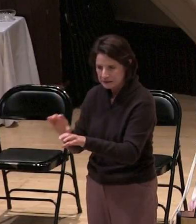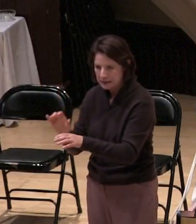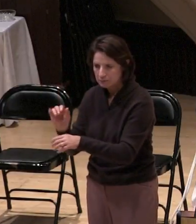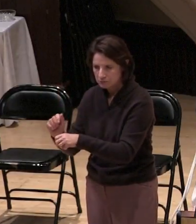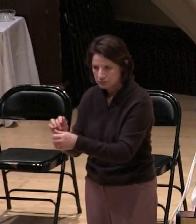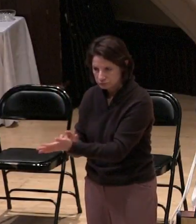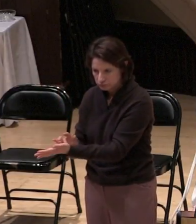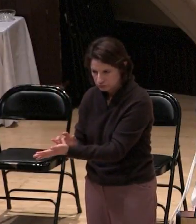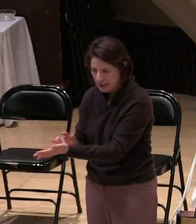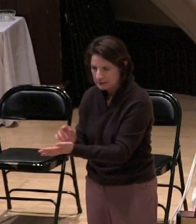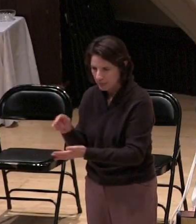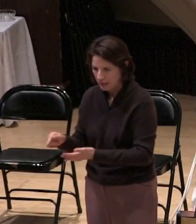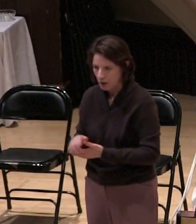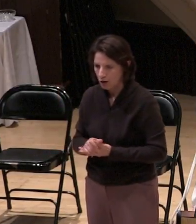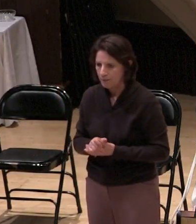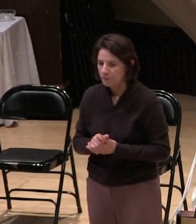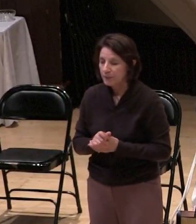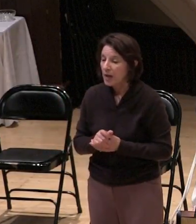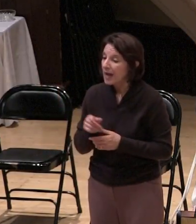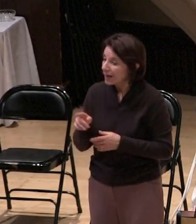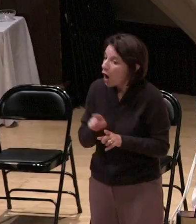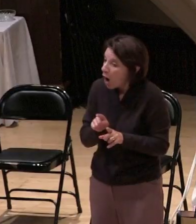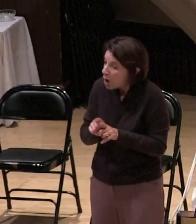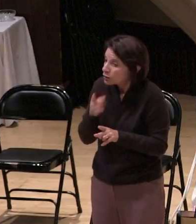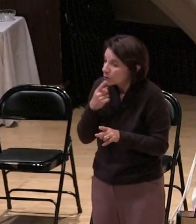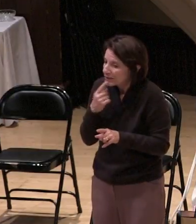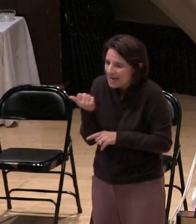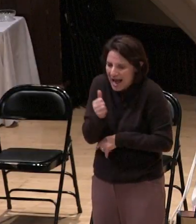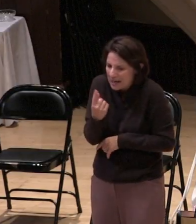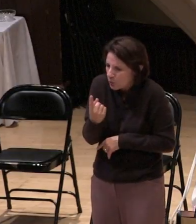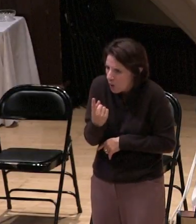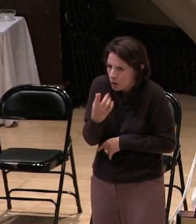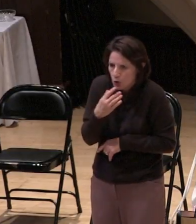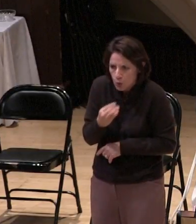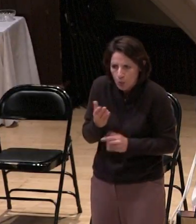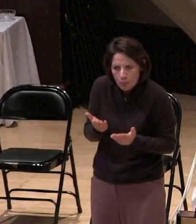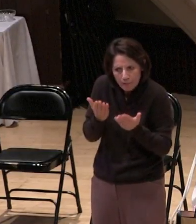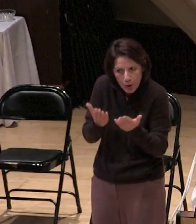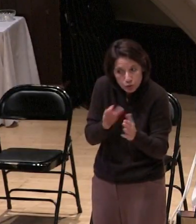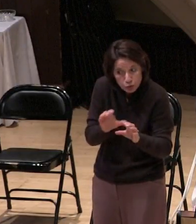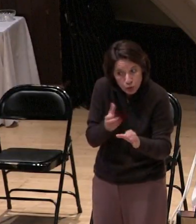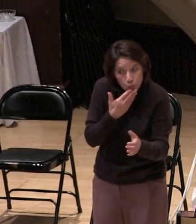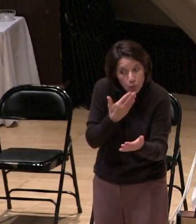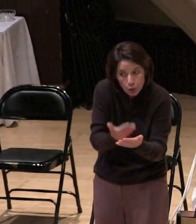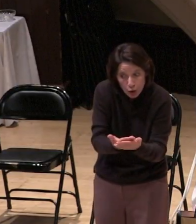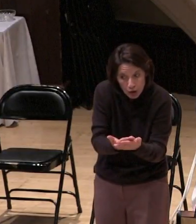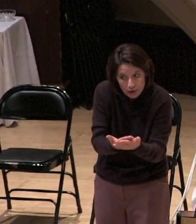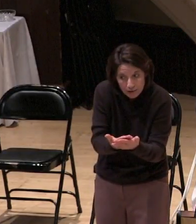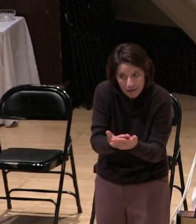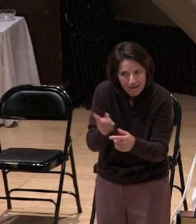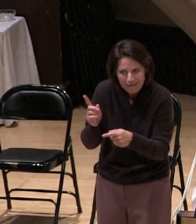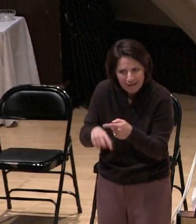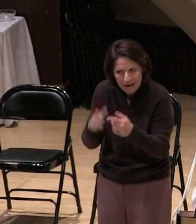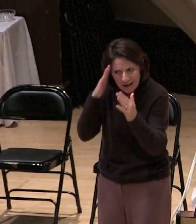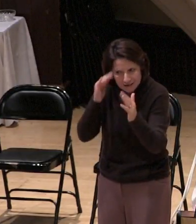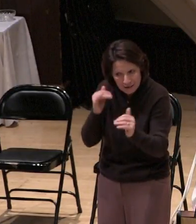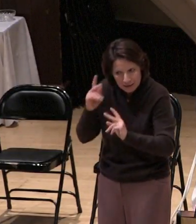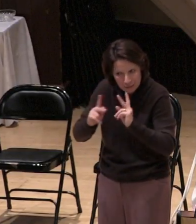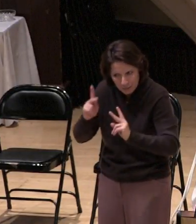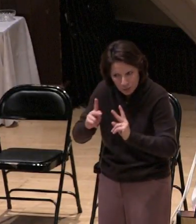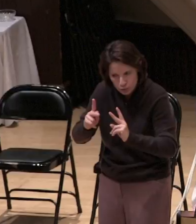also said, though, anyone who proposes to do good must not expect people to roll the stones out of their